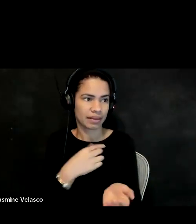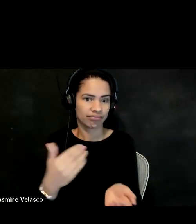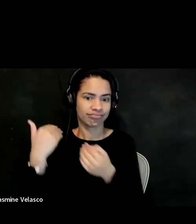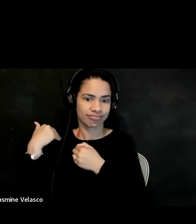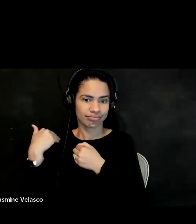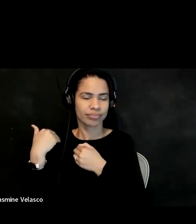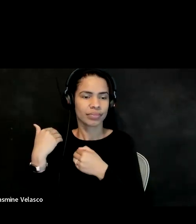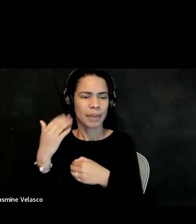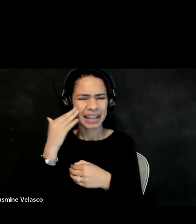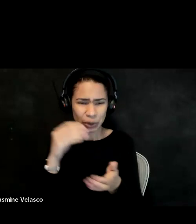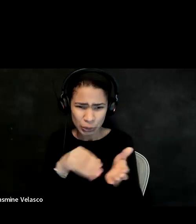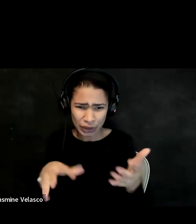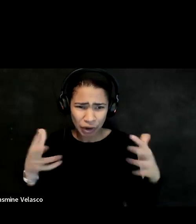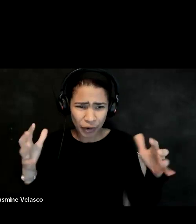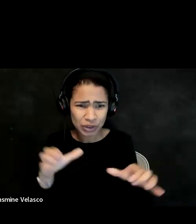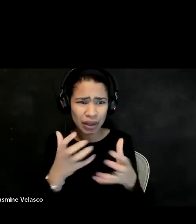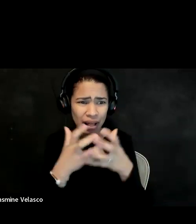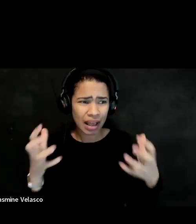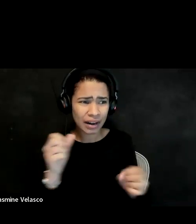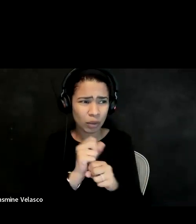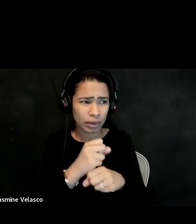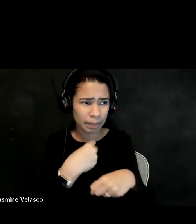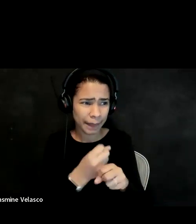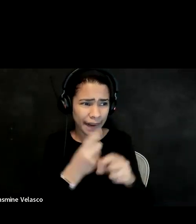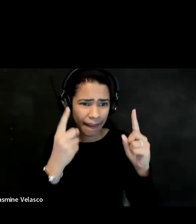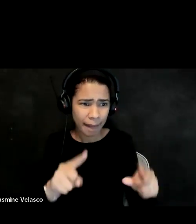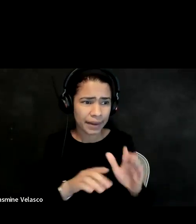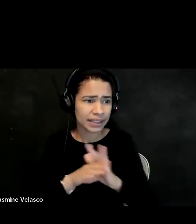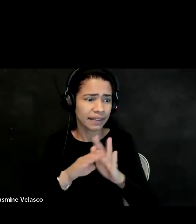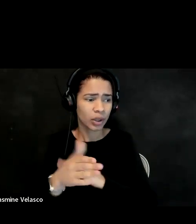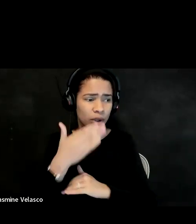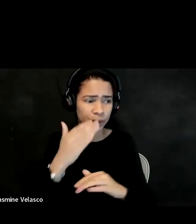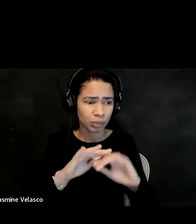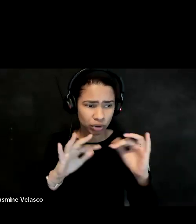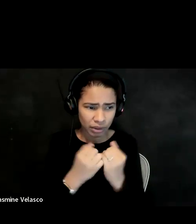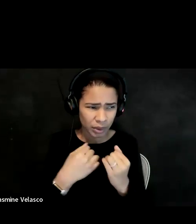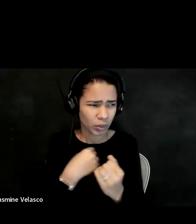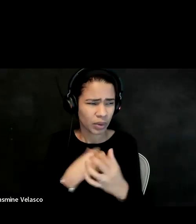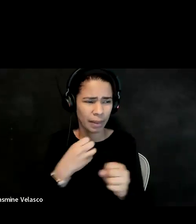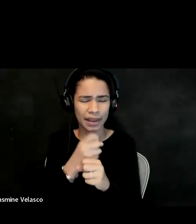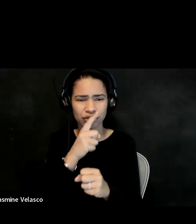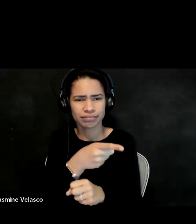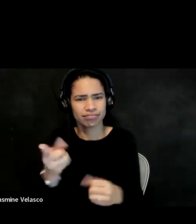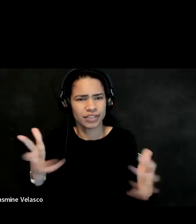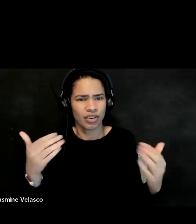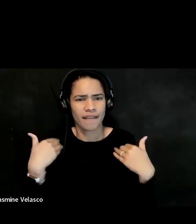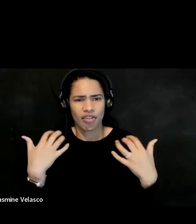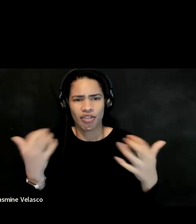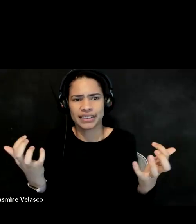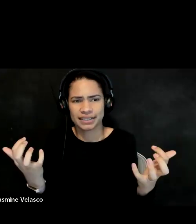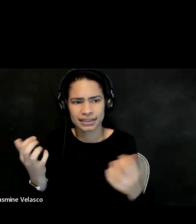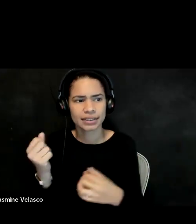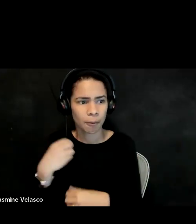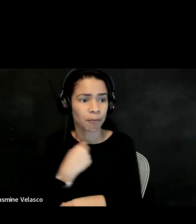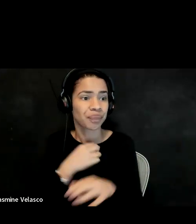because students doing a lot of work to put this whole thing together, develop a good workshop. We want to try to make sure they have an audience, right? So we